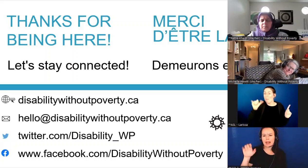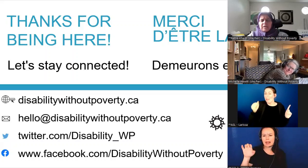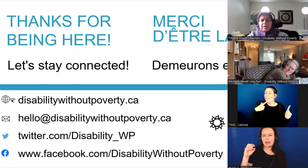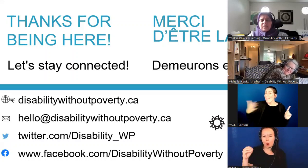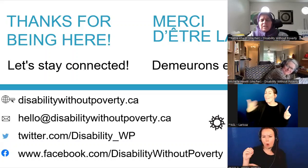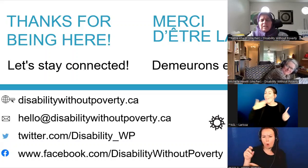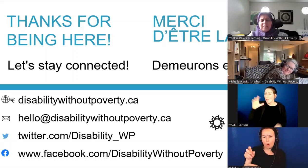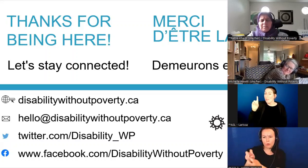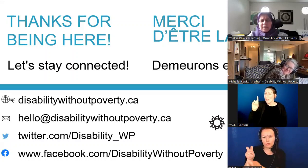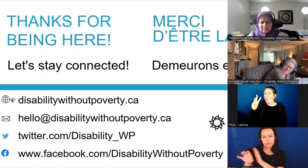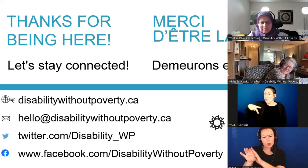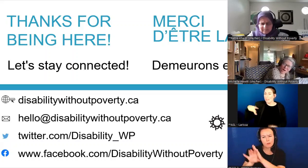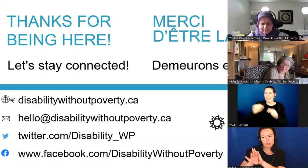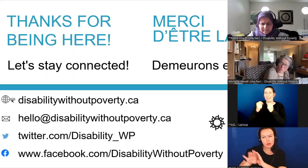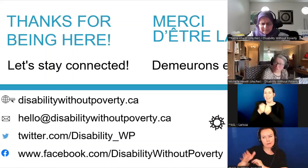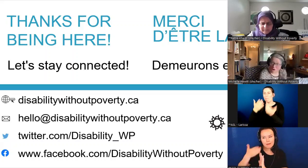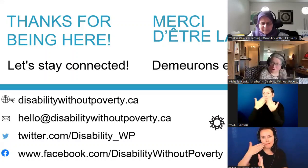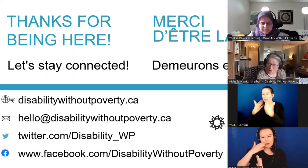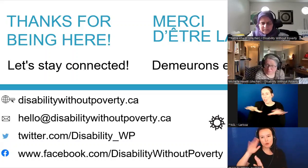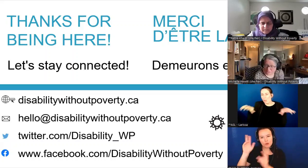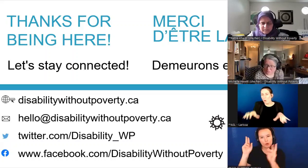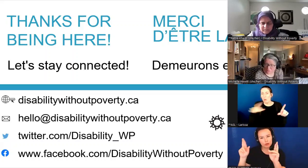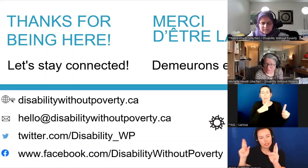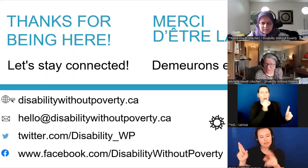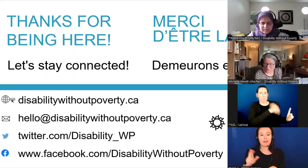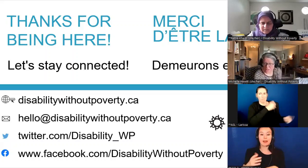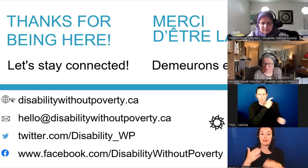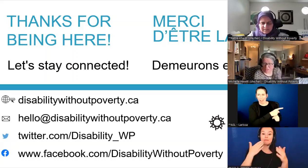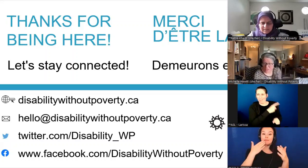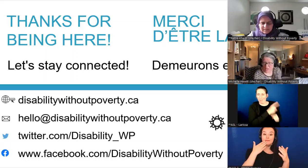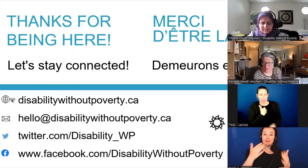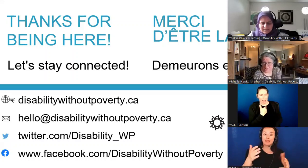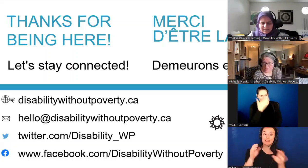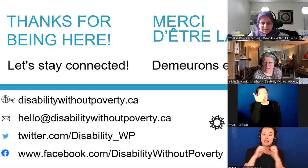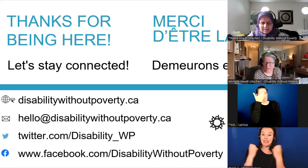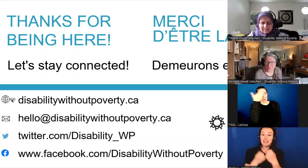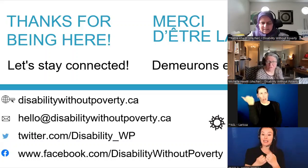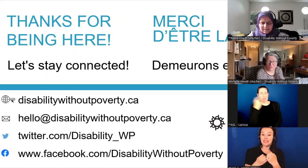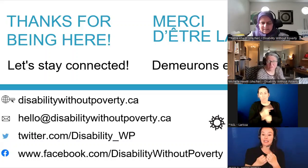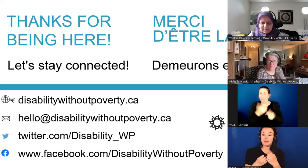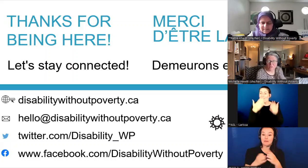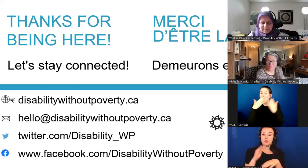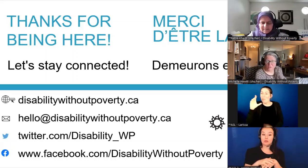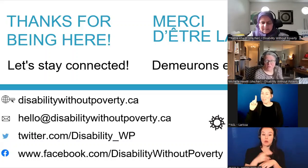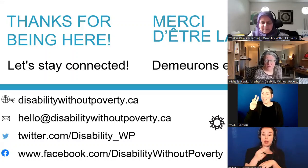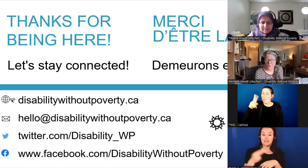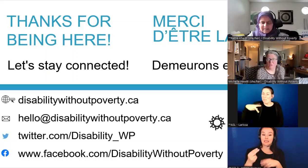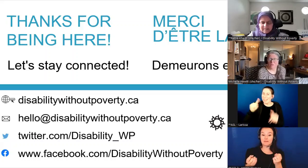DWP team. Oh, absolutely. How did I not say that? Thank you.